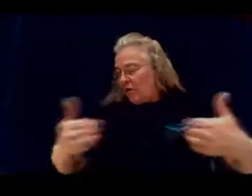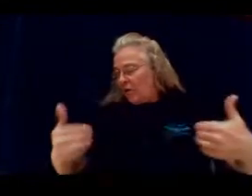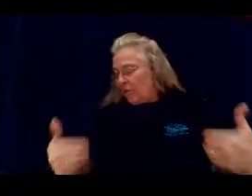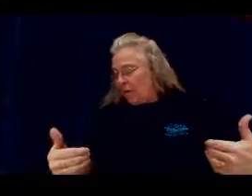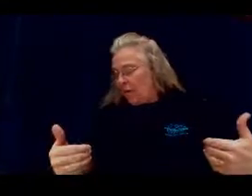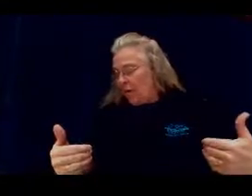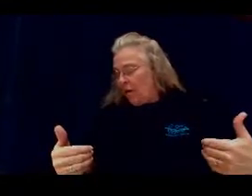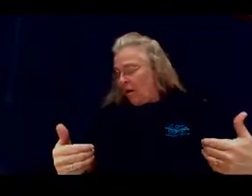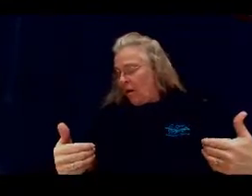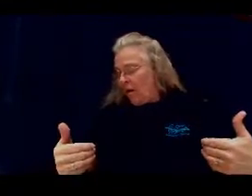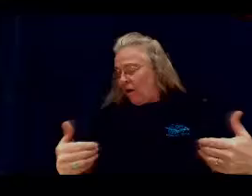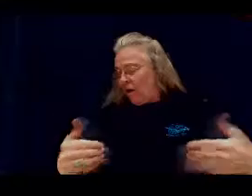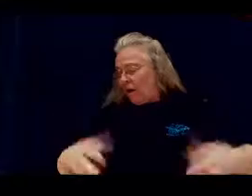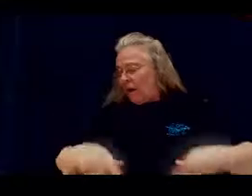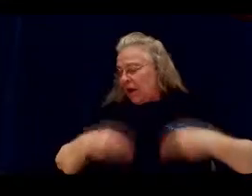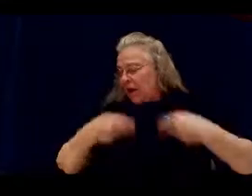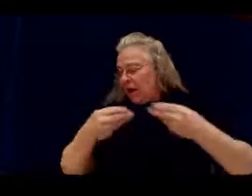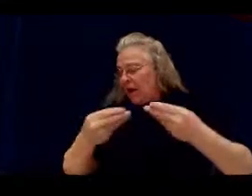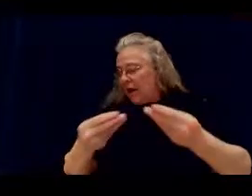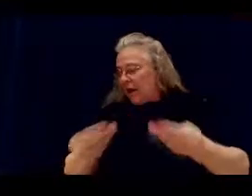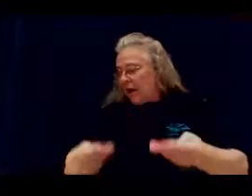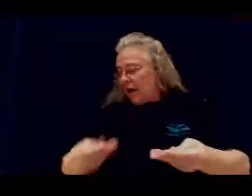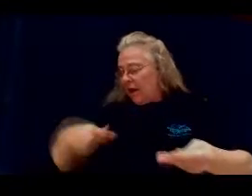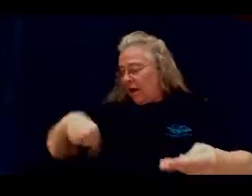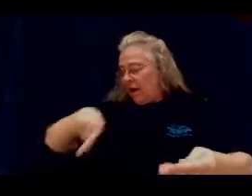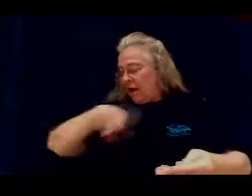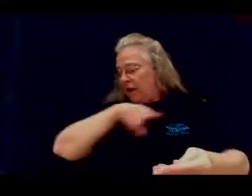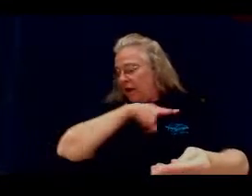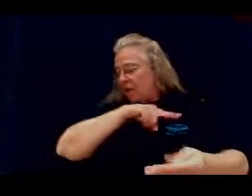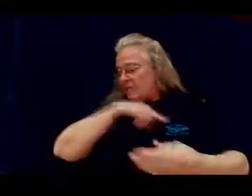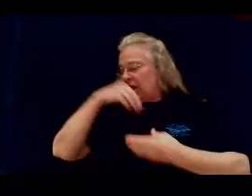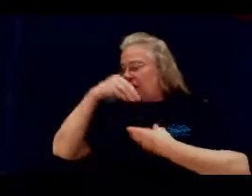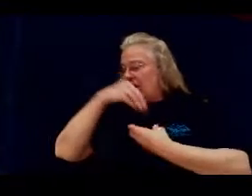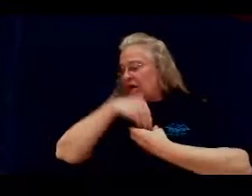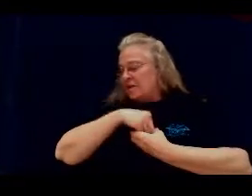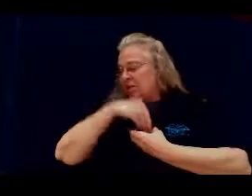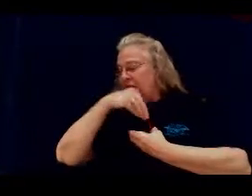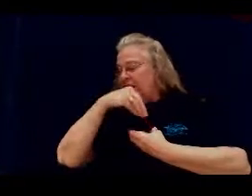asunder part, it gives us